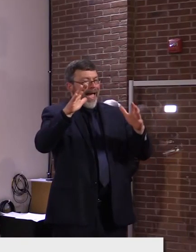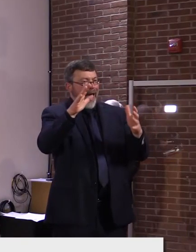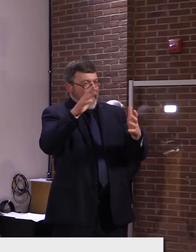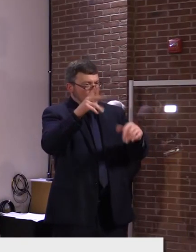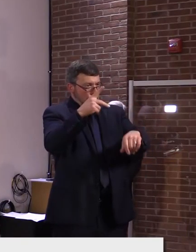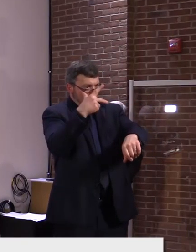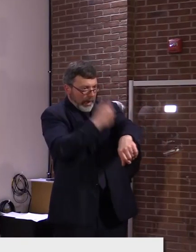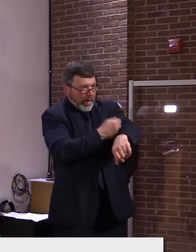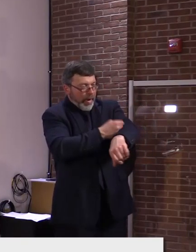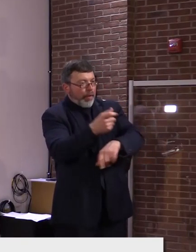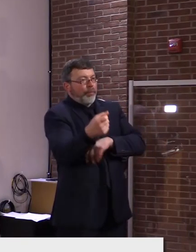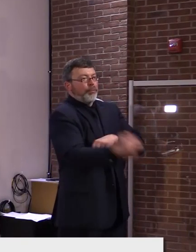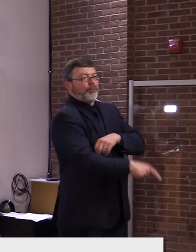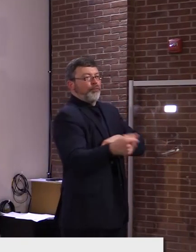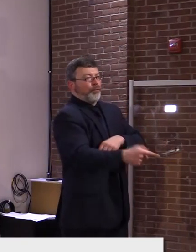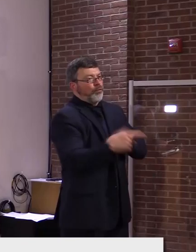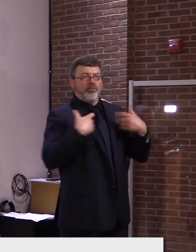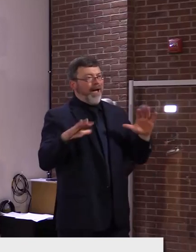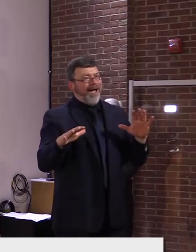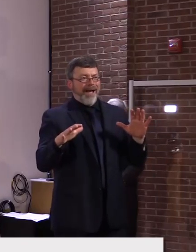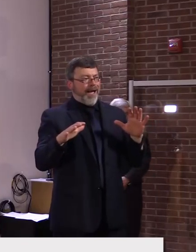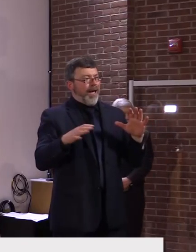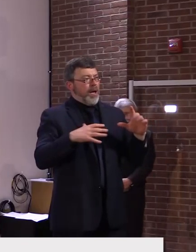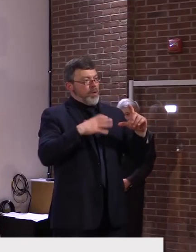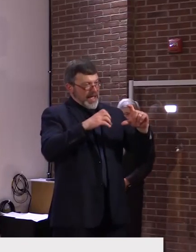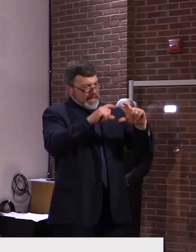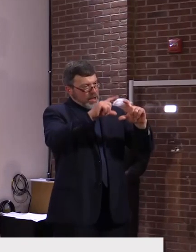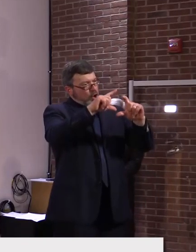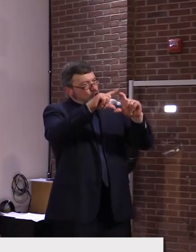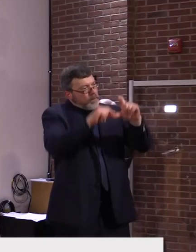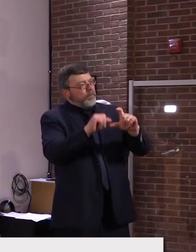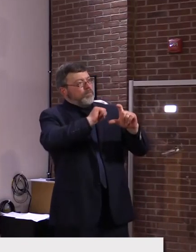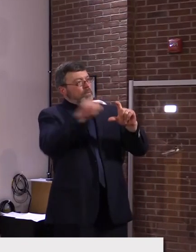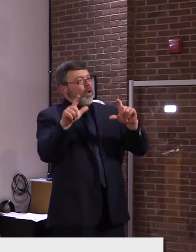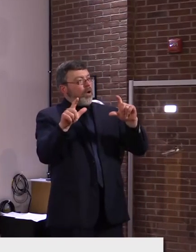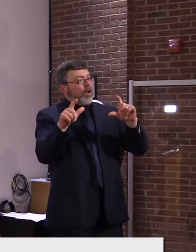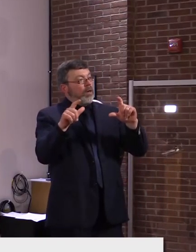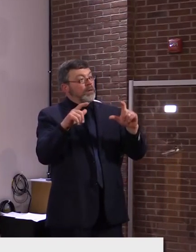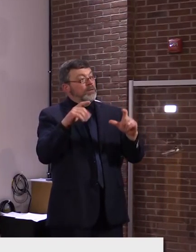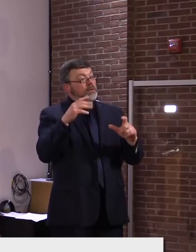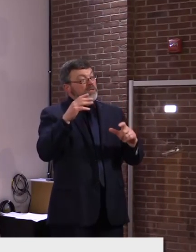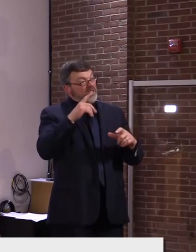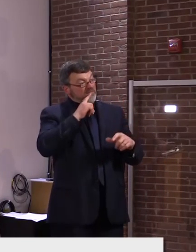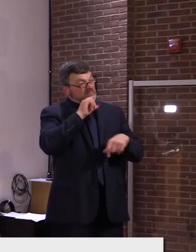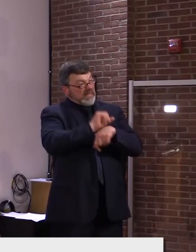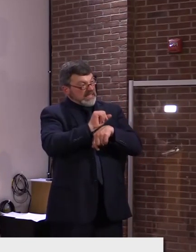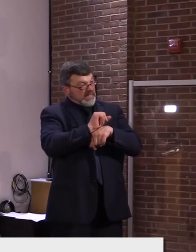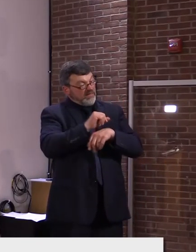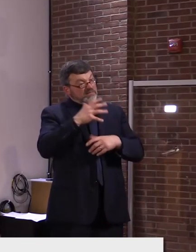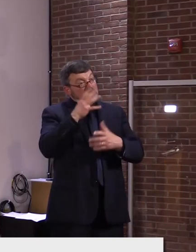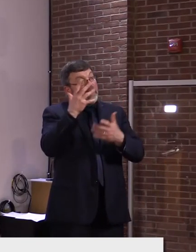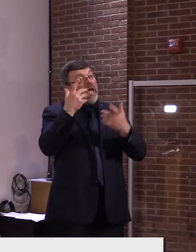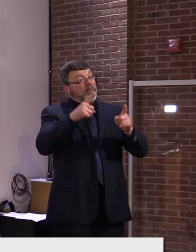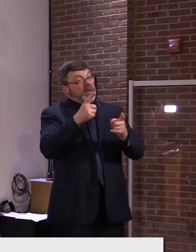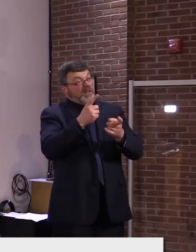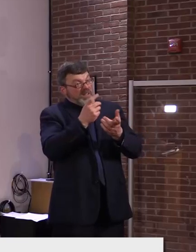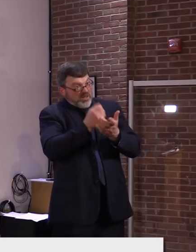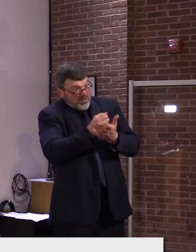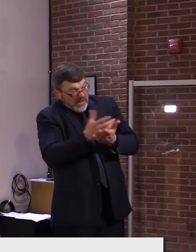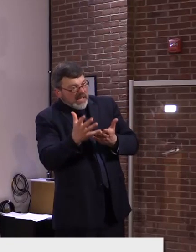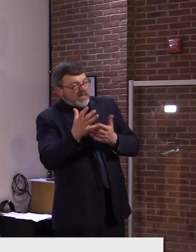loss rate, which is currently 0.2%. And we should always strive to keep that number as low